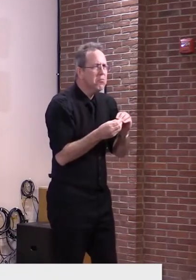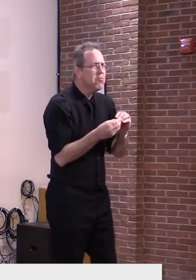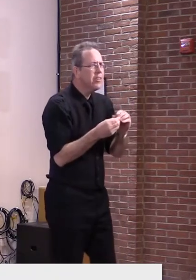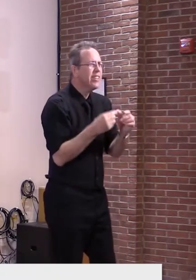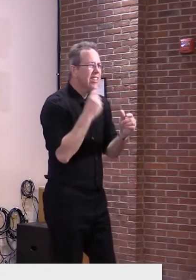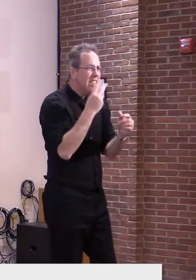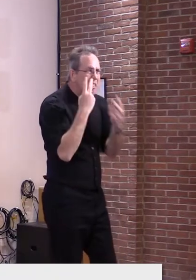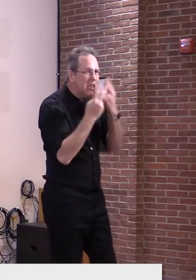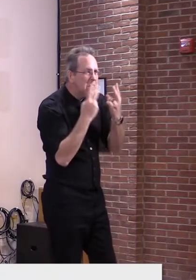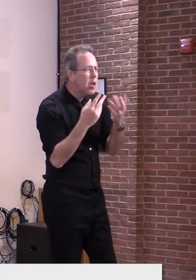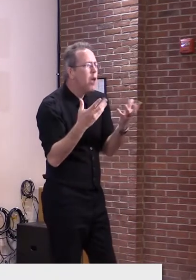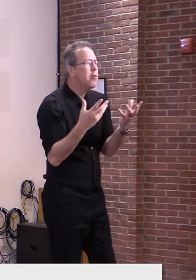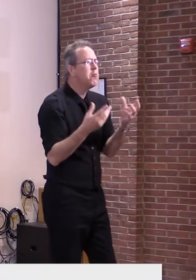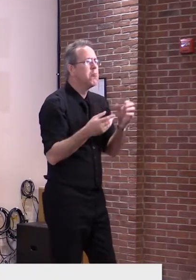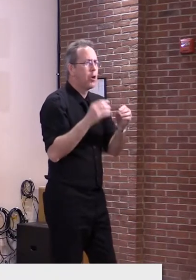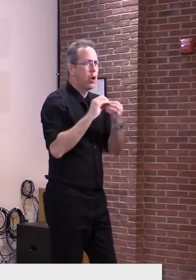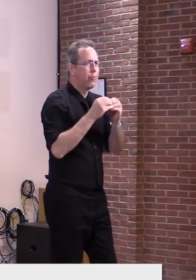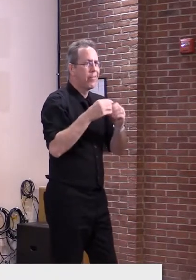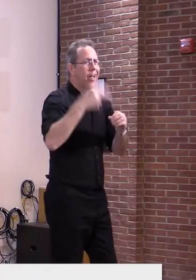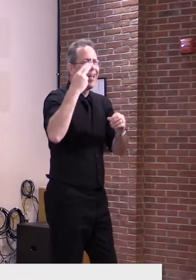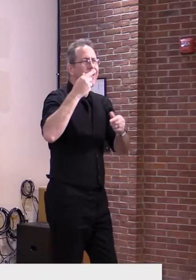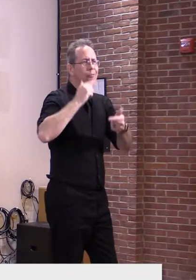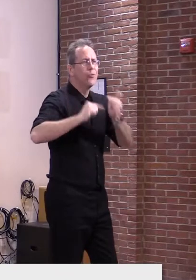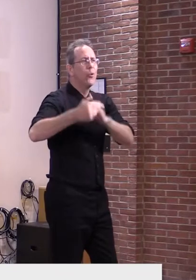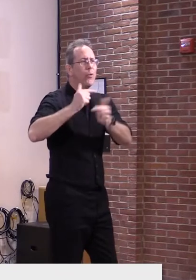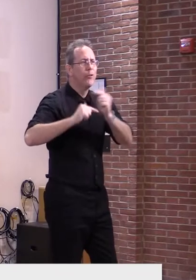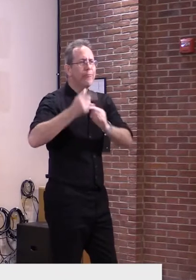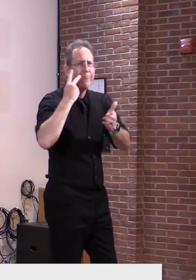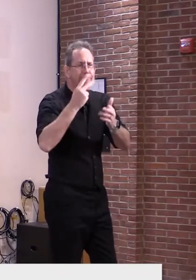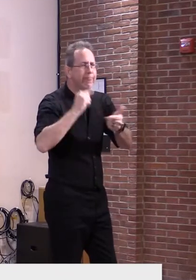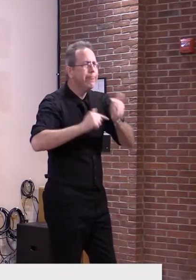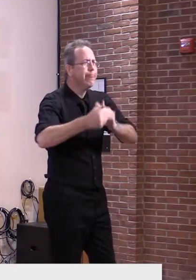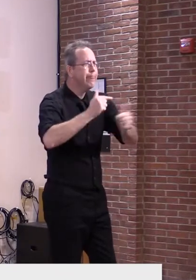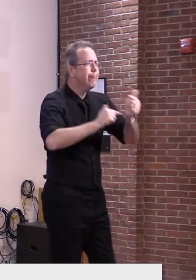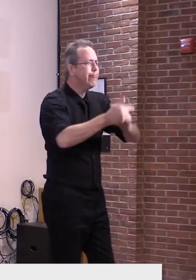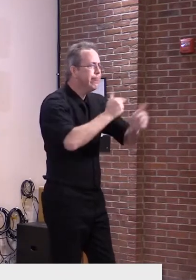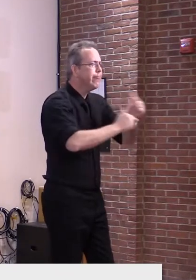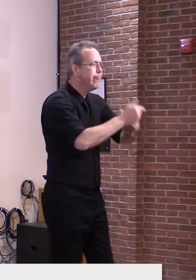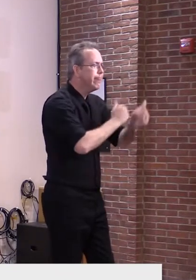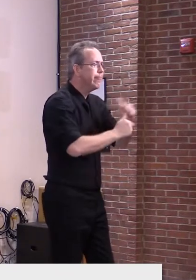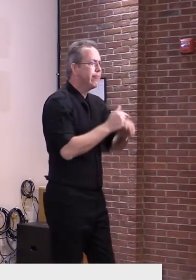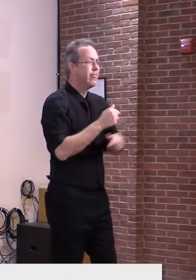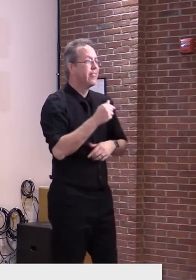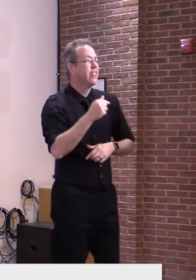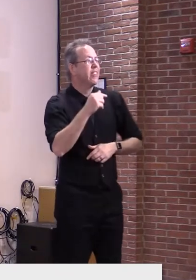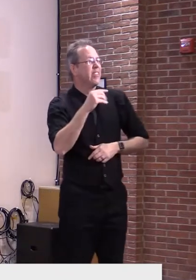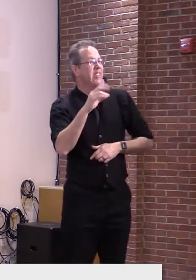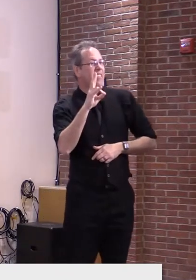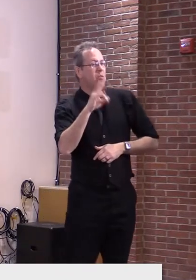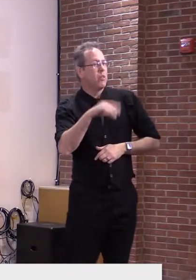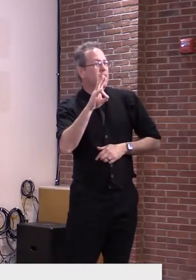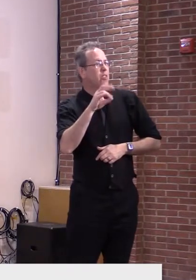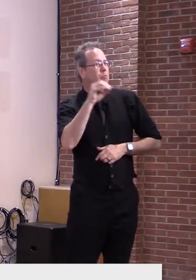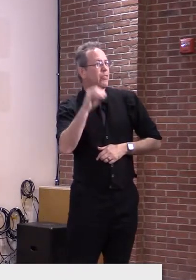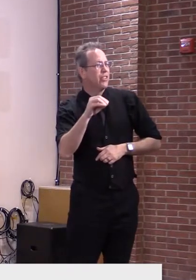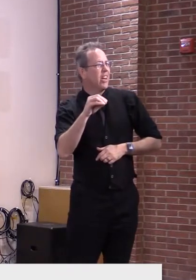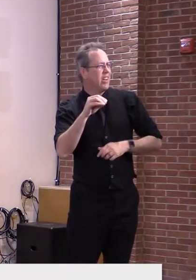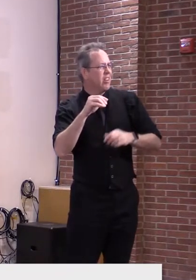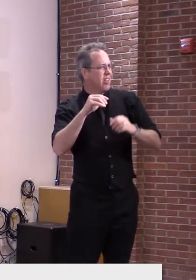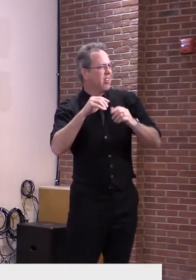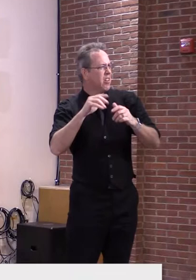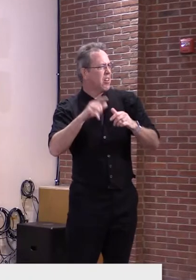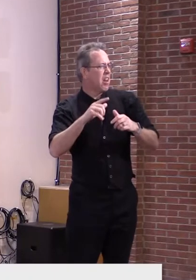up. But when you look at that, it's 7.7. These are just voluntary and involuntary. So 8%, that's our turnover